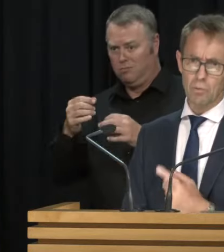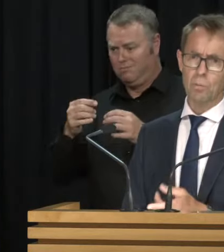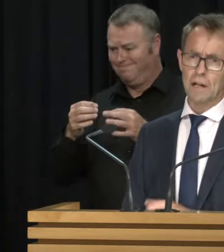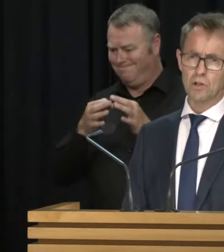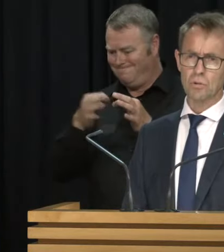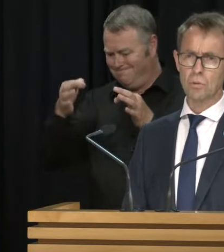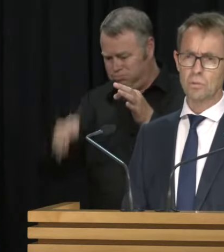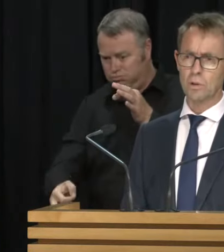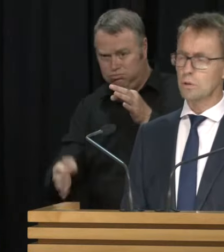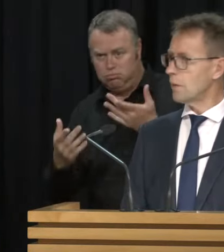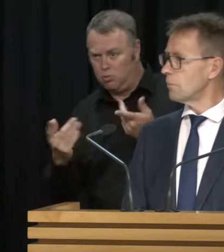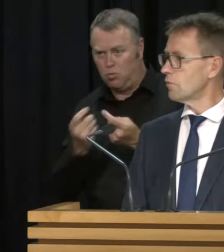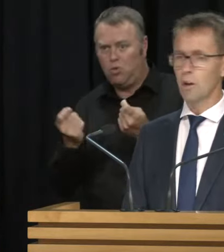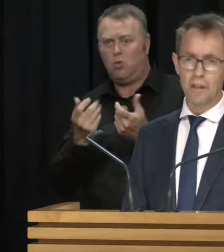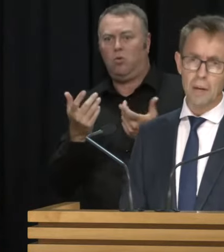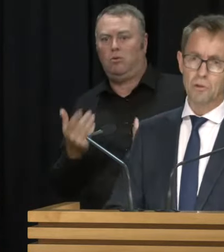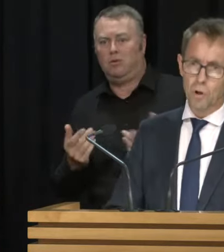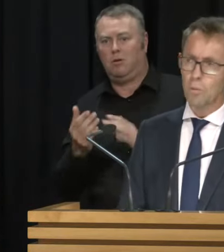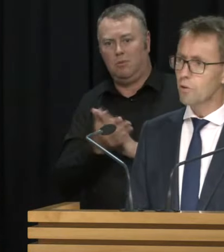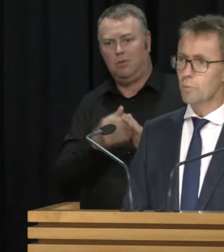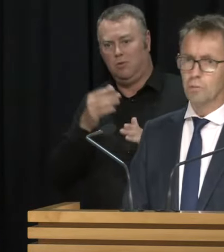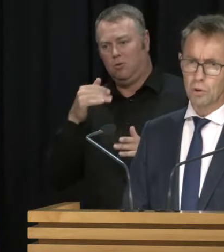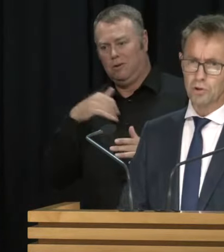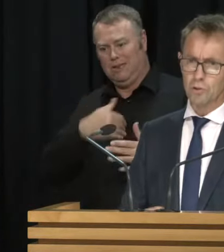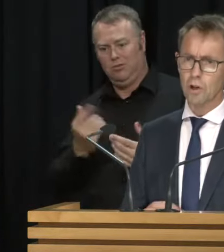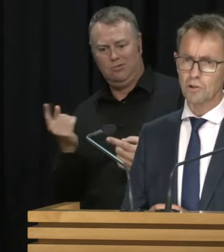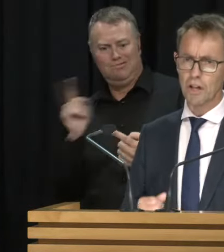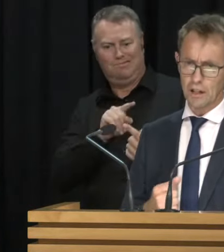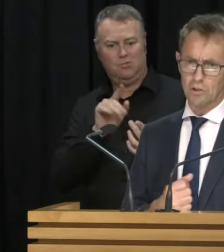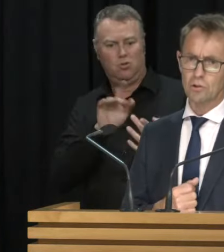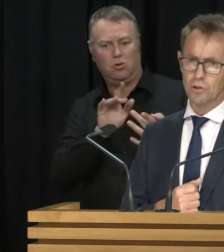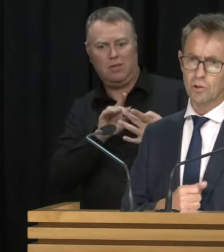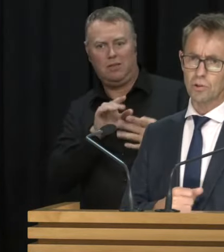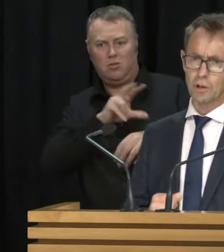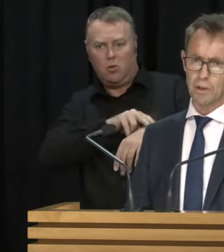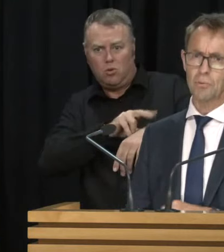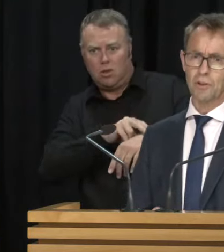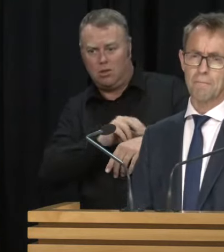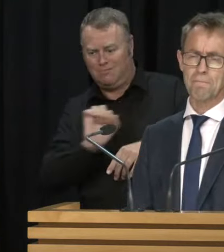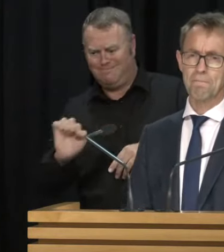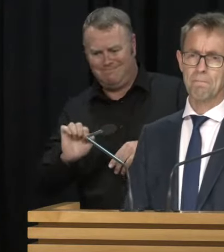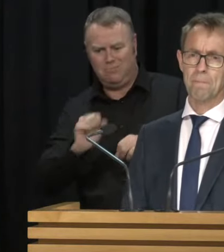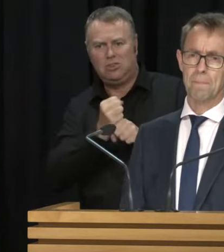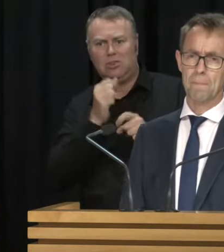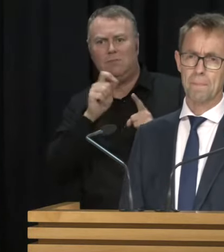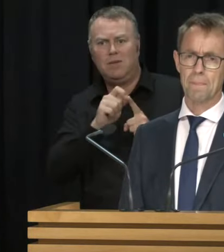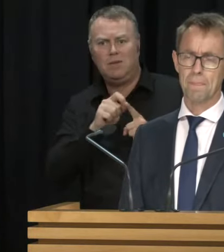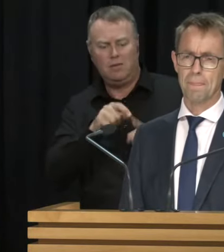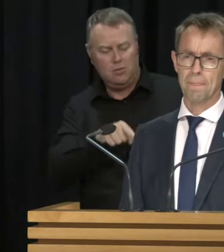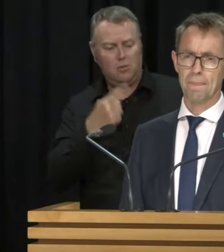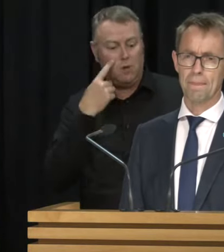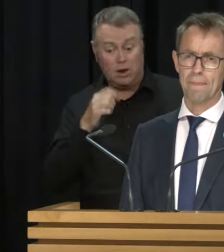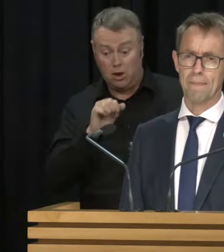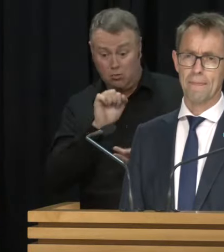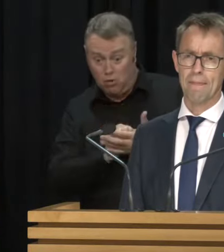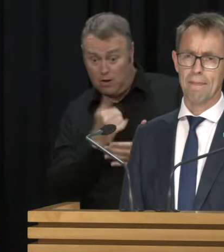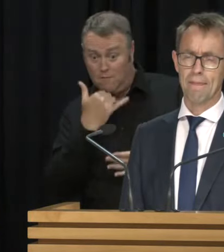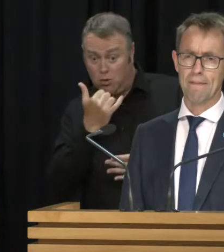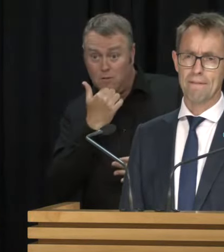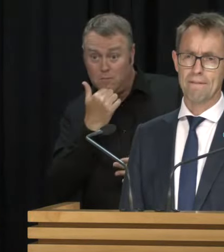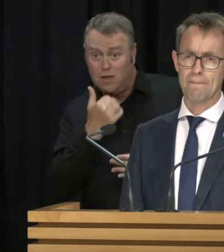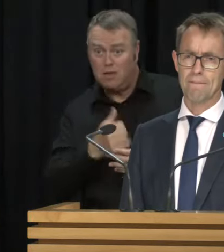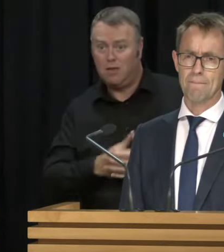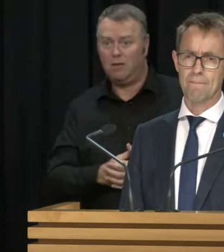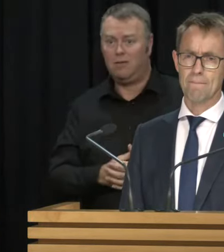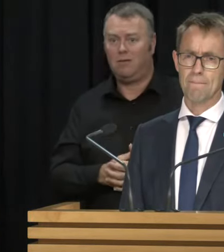but now we'll make sure we'll follow that up as well with personal contact and use the school to help us with that. Would it be helped if you had additional contact